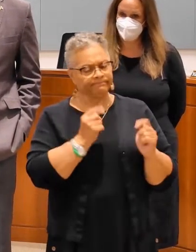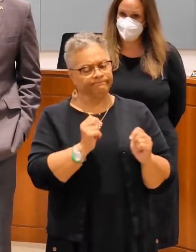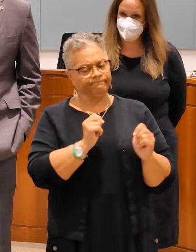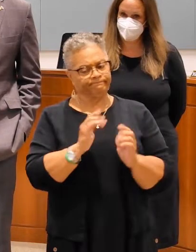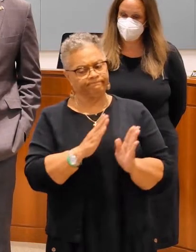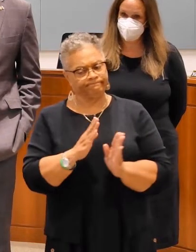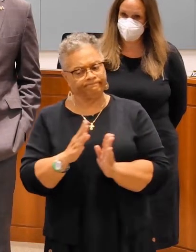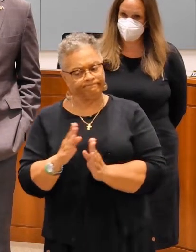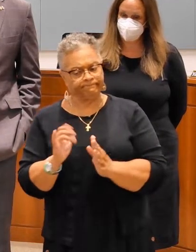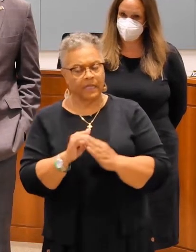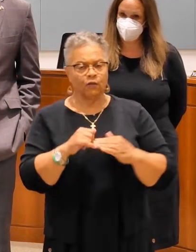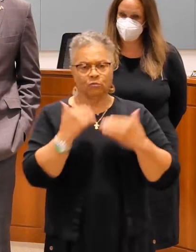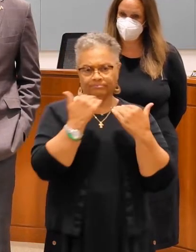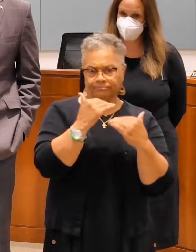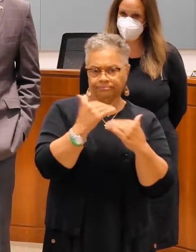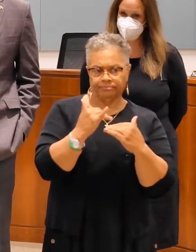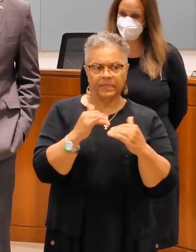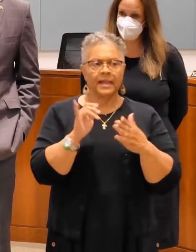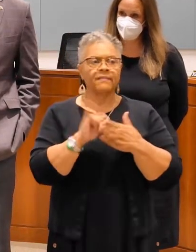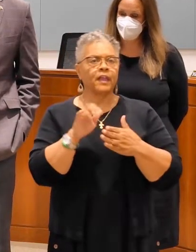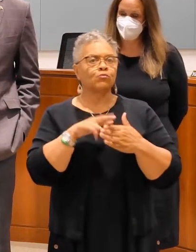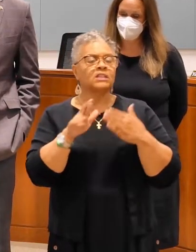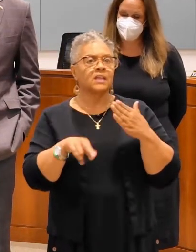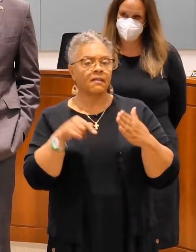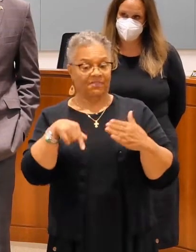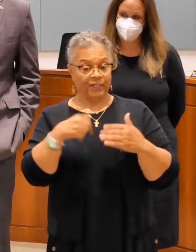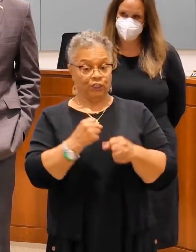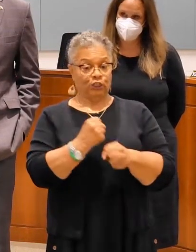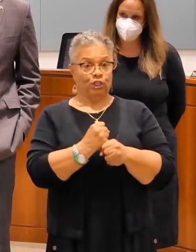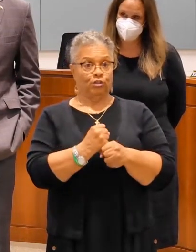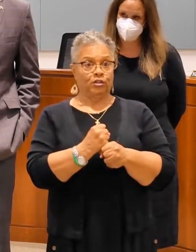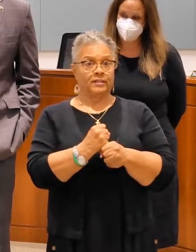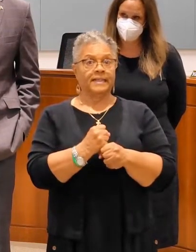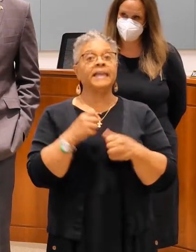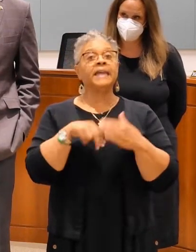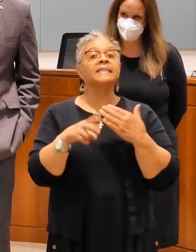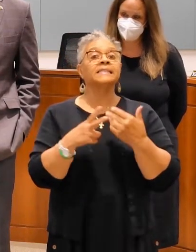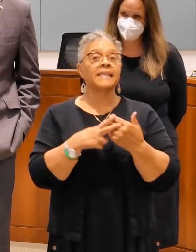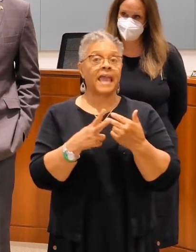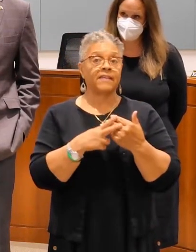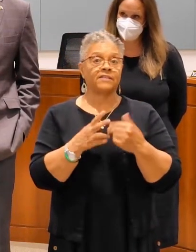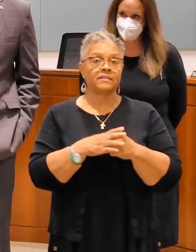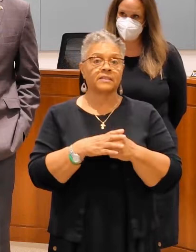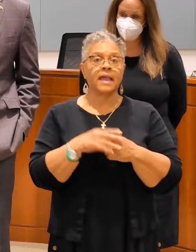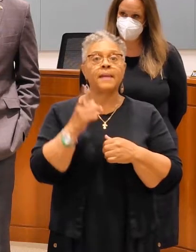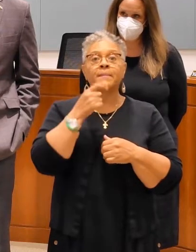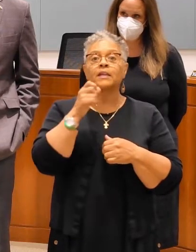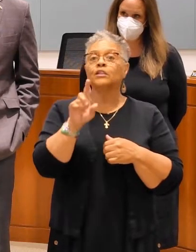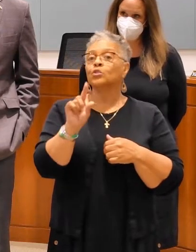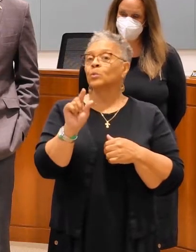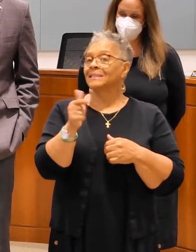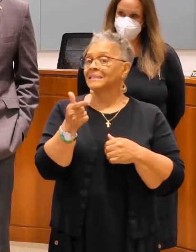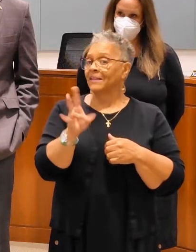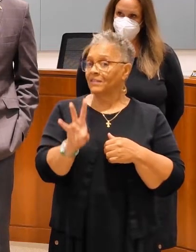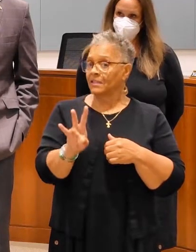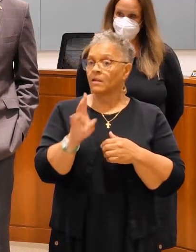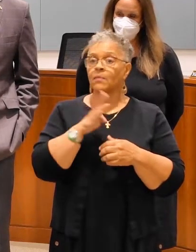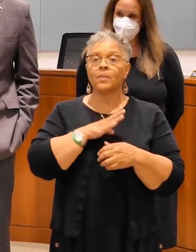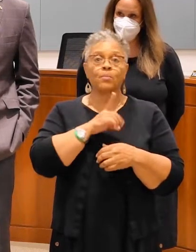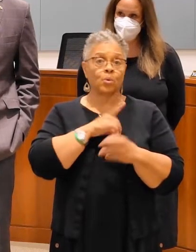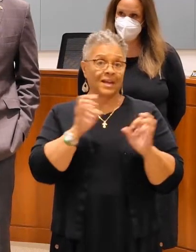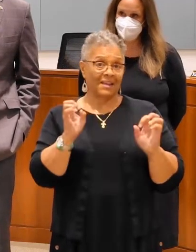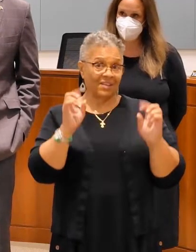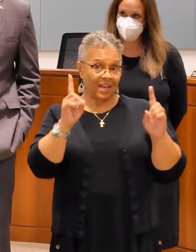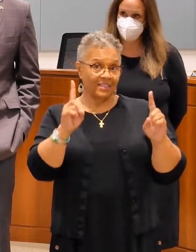constraints and measures which result this year-end savings. Since 2017, the Board of